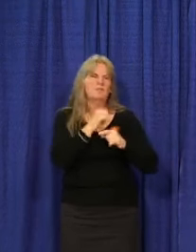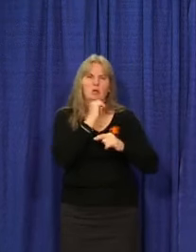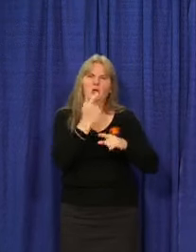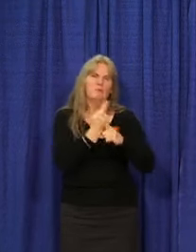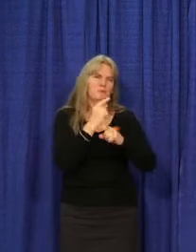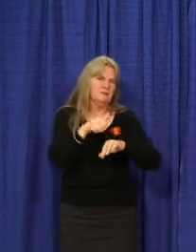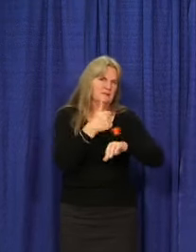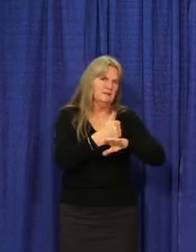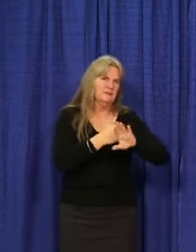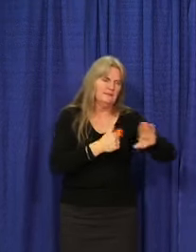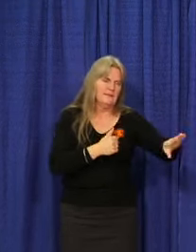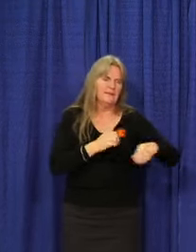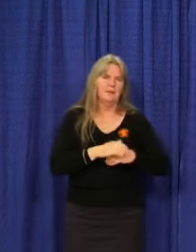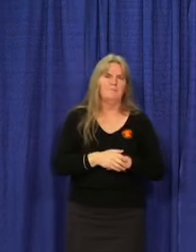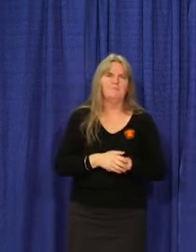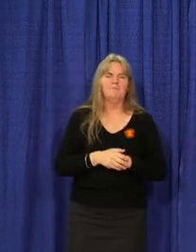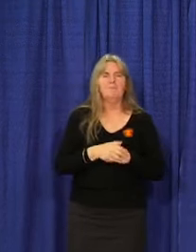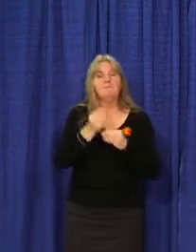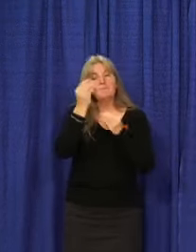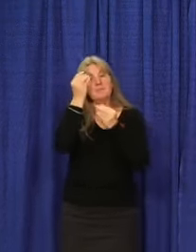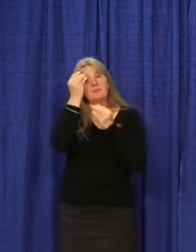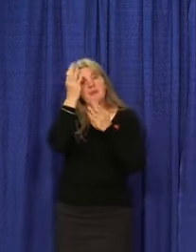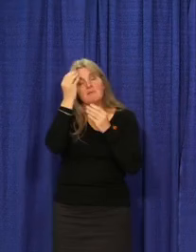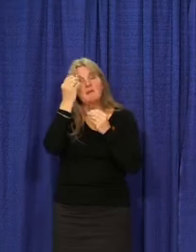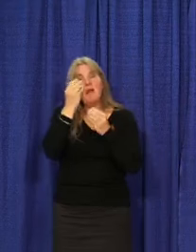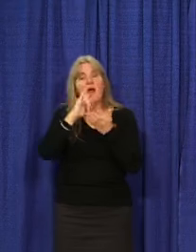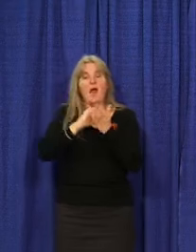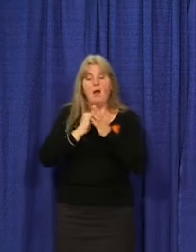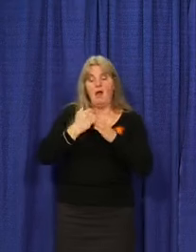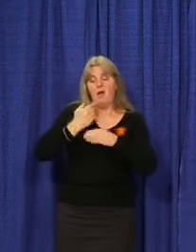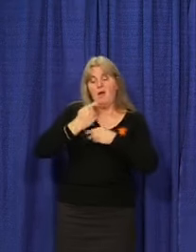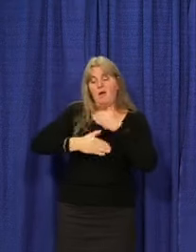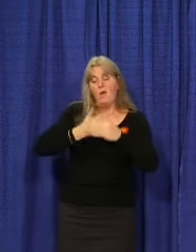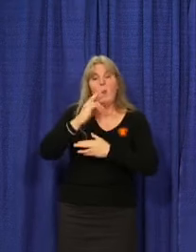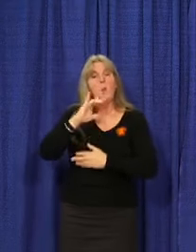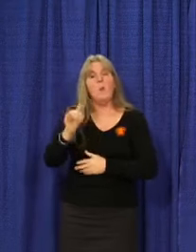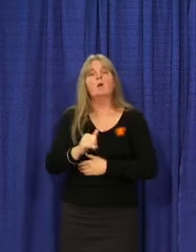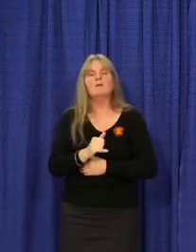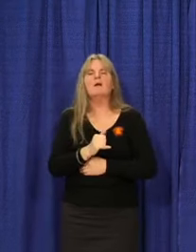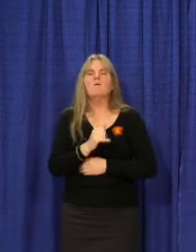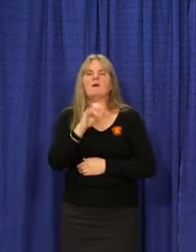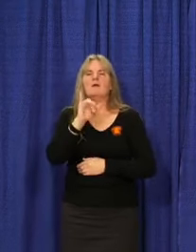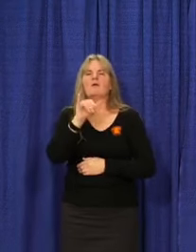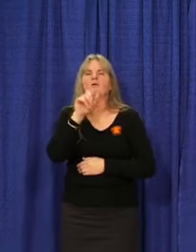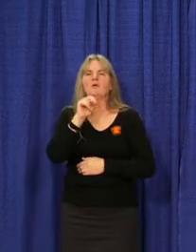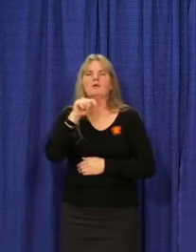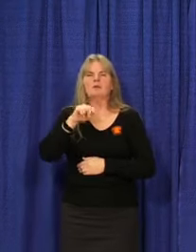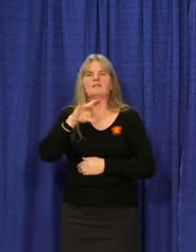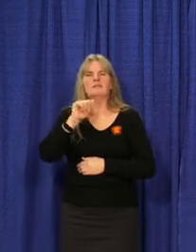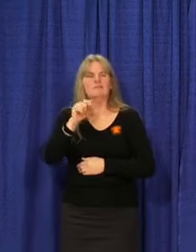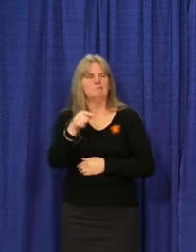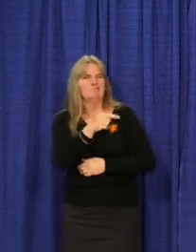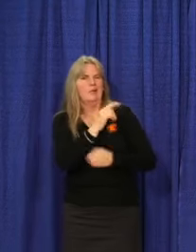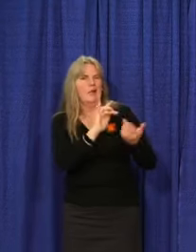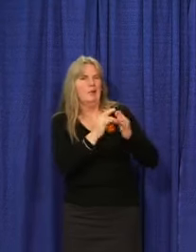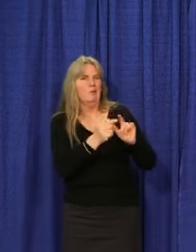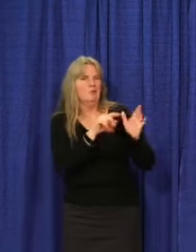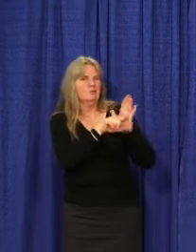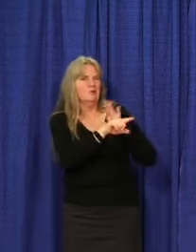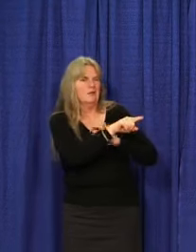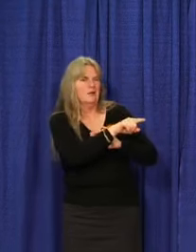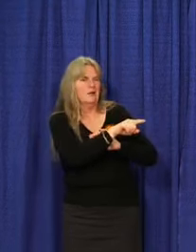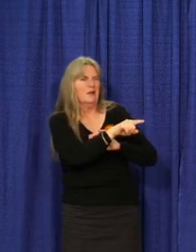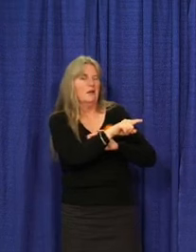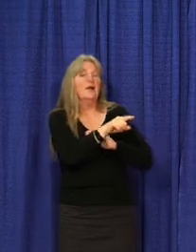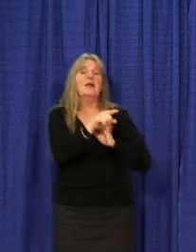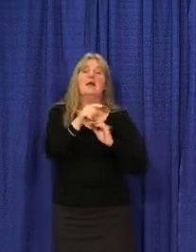be posted on yukon.ca by the end of this week. If trick-or-treating is just not something you're going to be comfortable with,